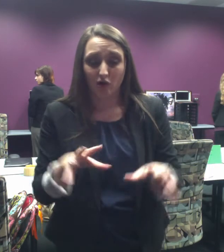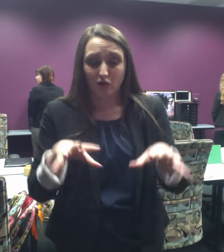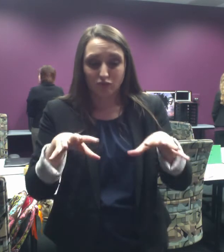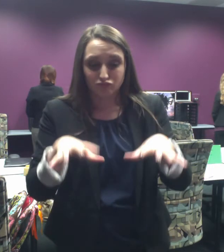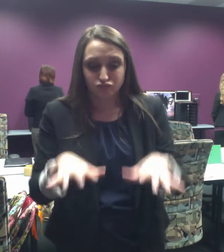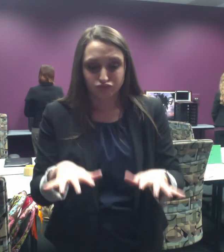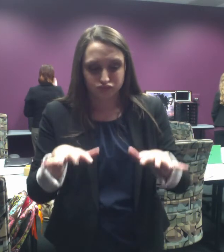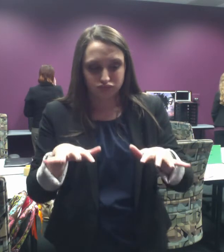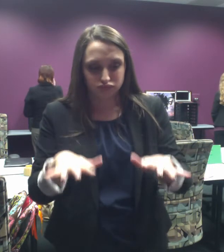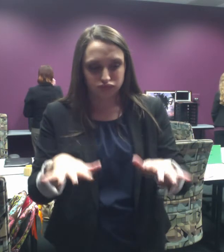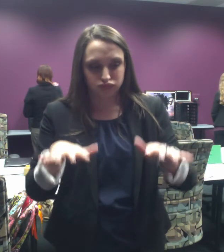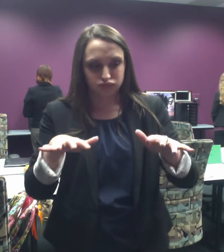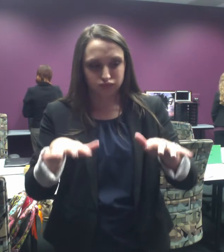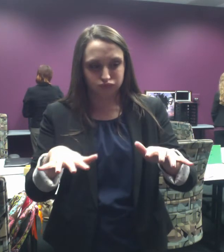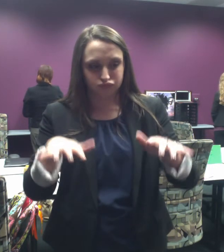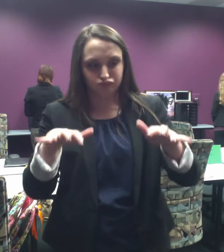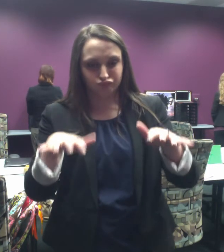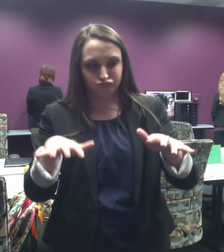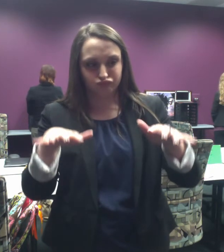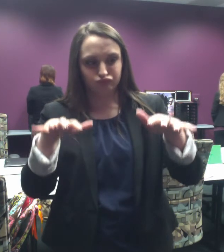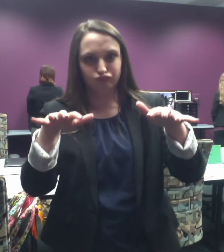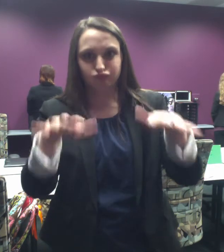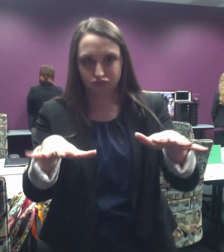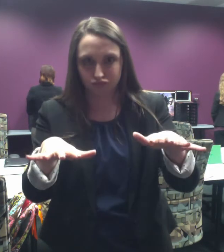got 30 inches of rain in one day.